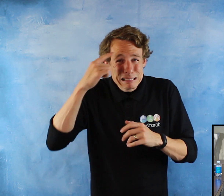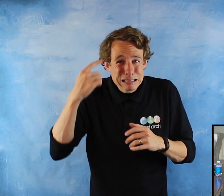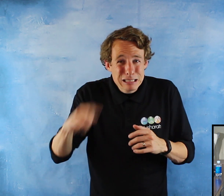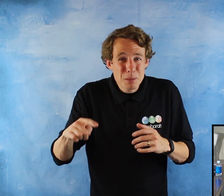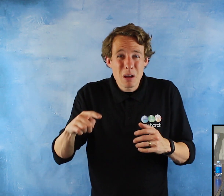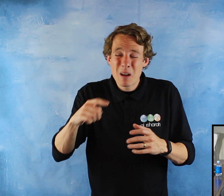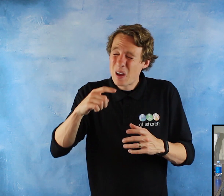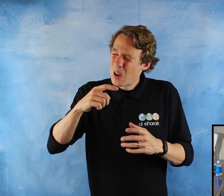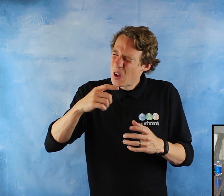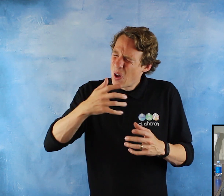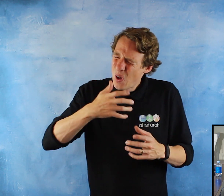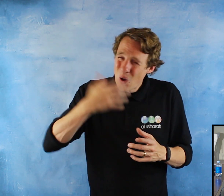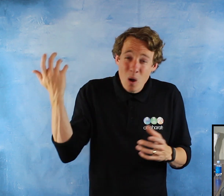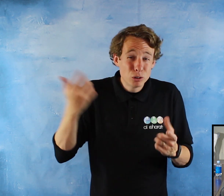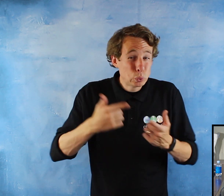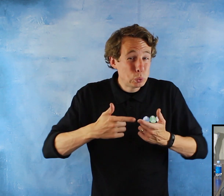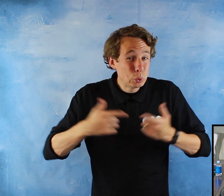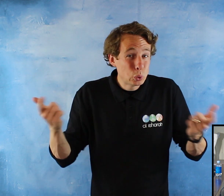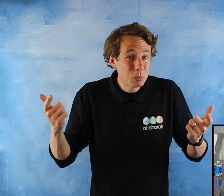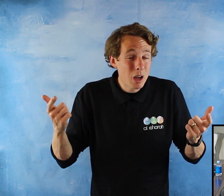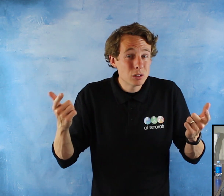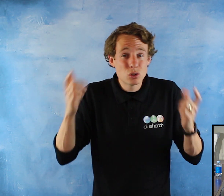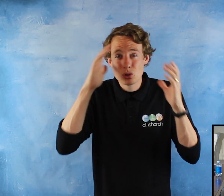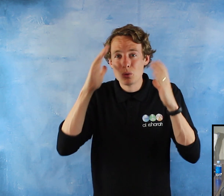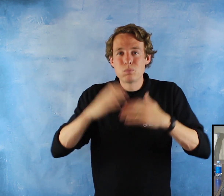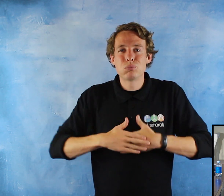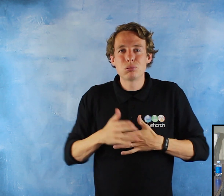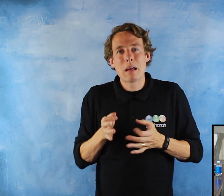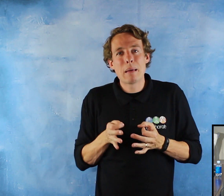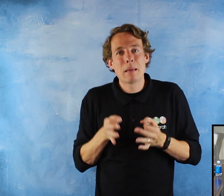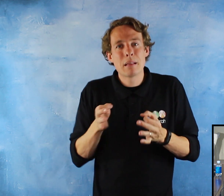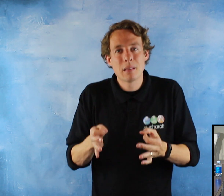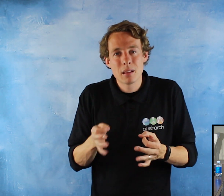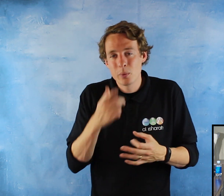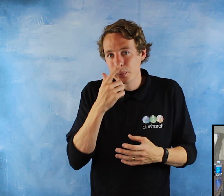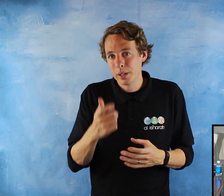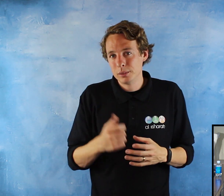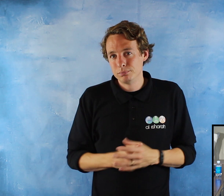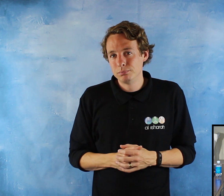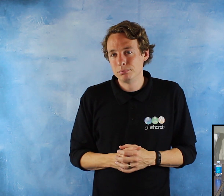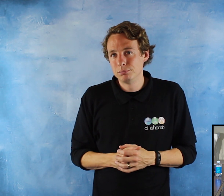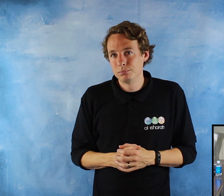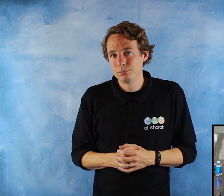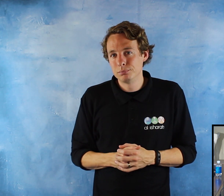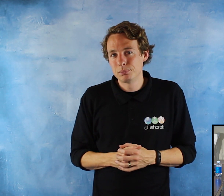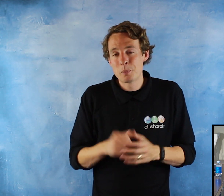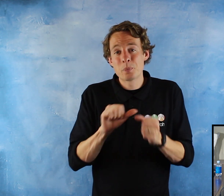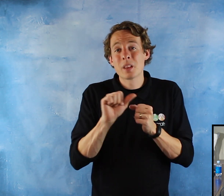heat of the summer is a part of the blast of the hellfire. And that more explained in the following hadith.